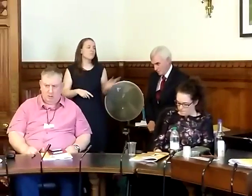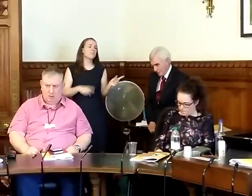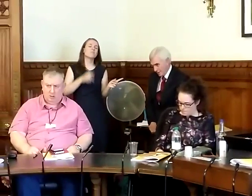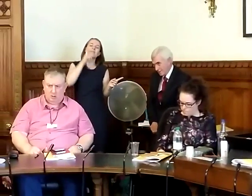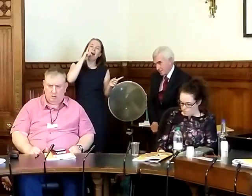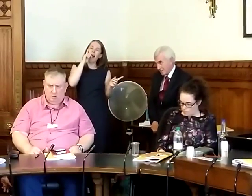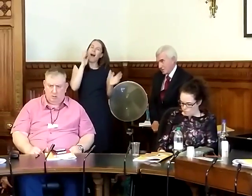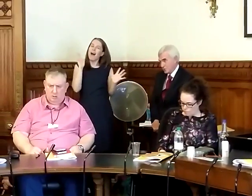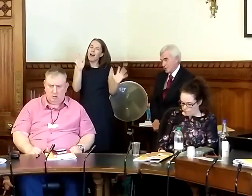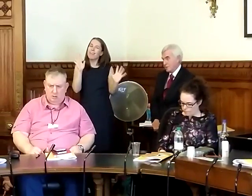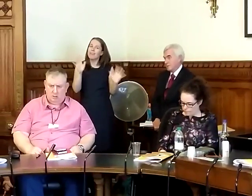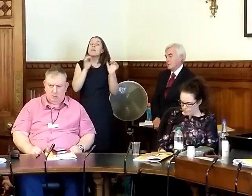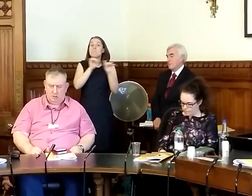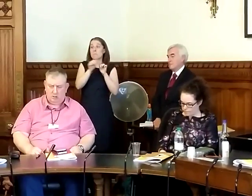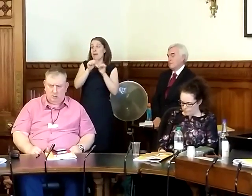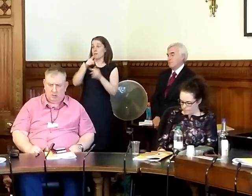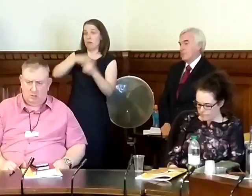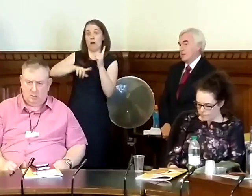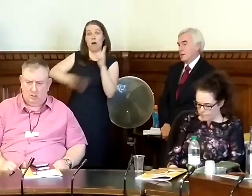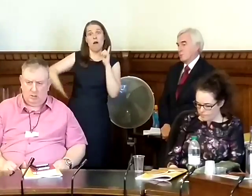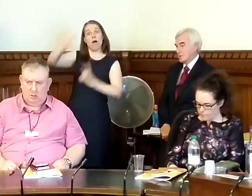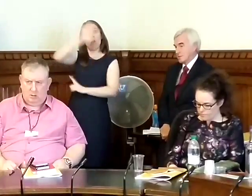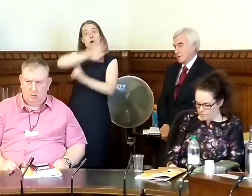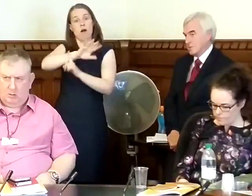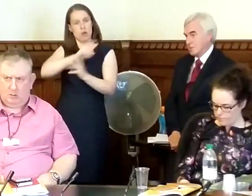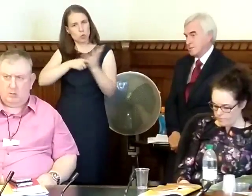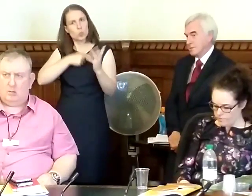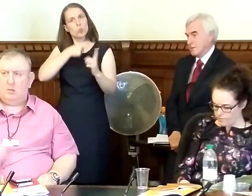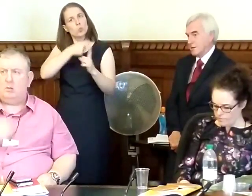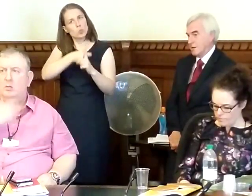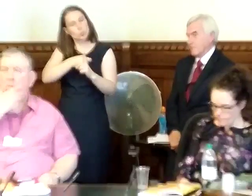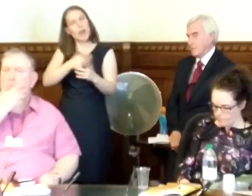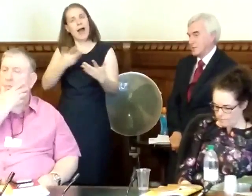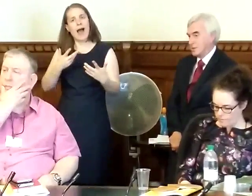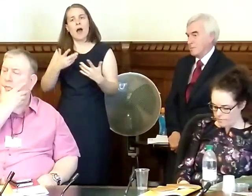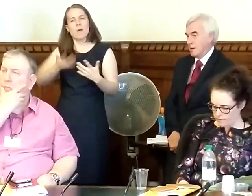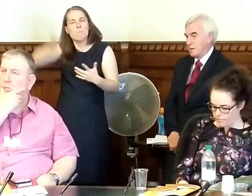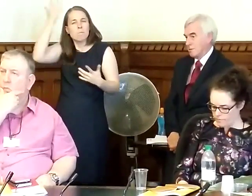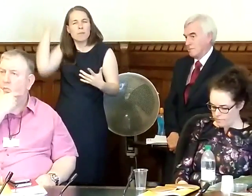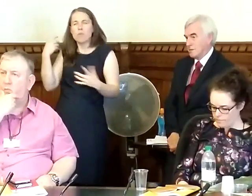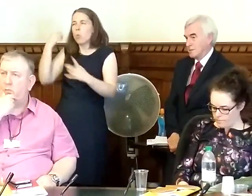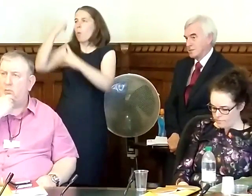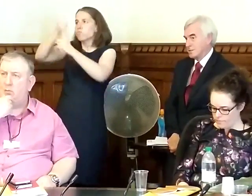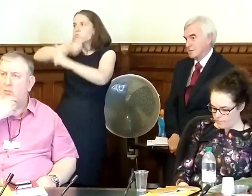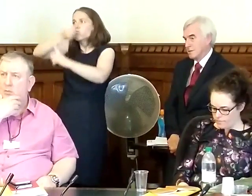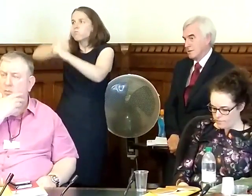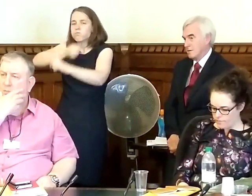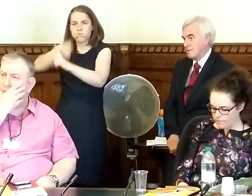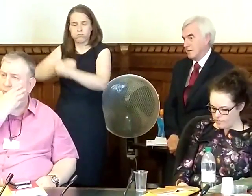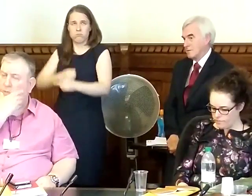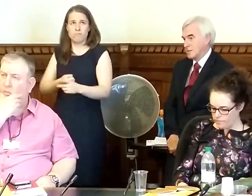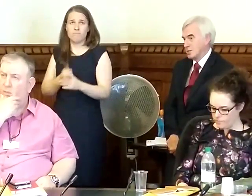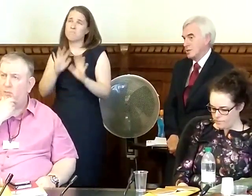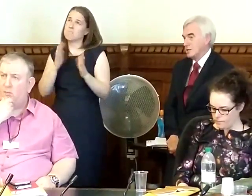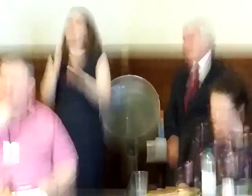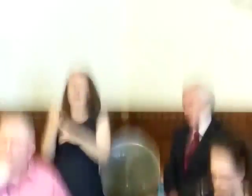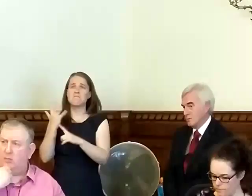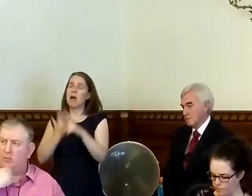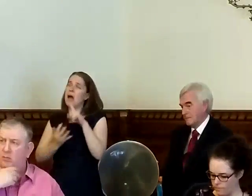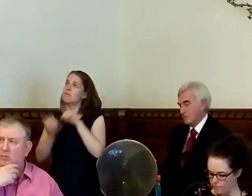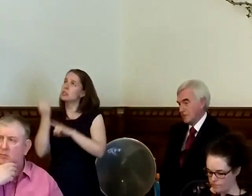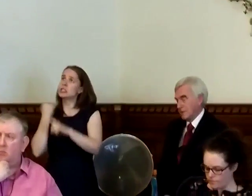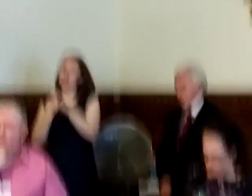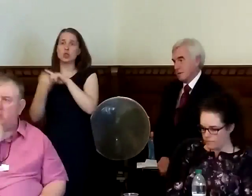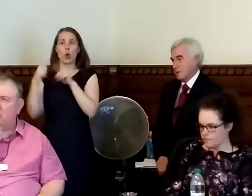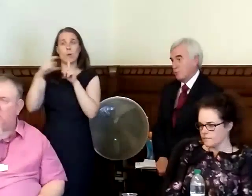build the movement in this country that we started at that first DPAC conference only 5 or 6 years